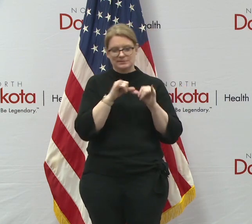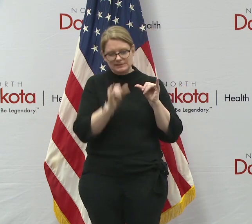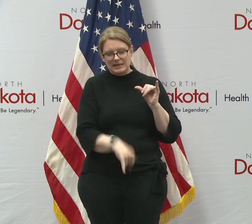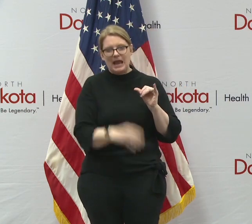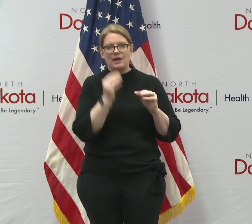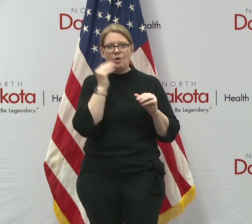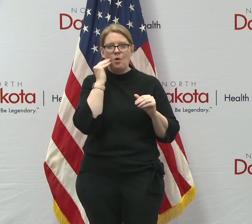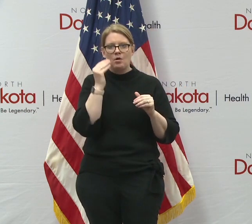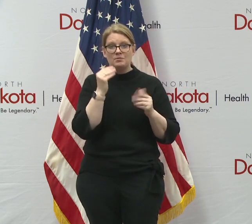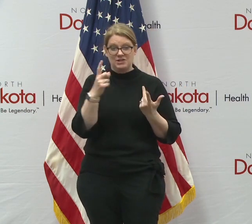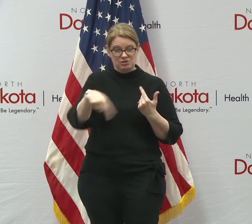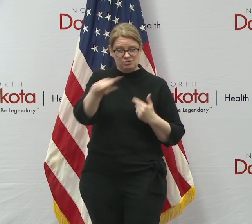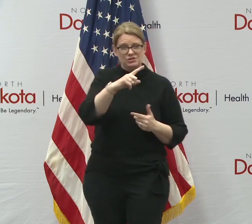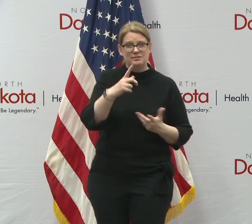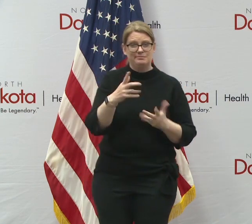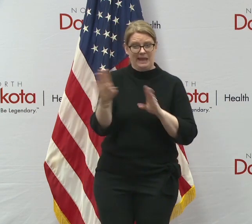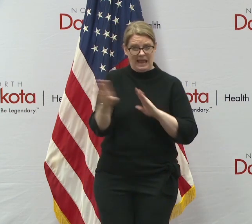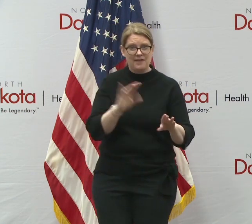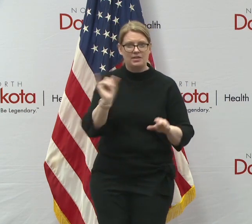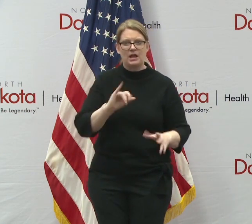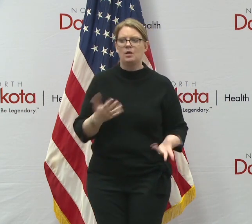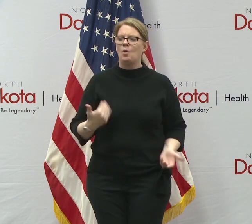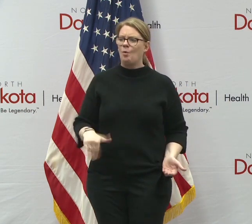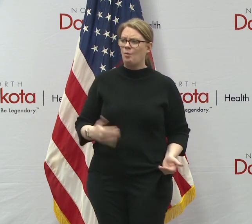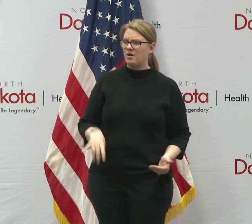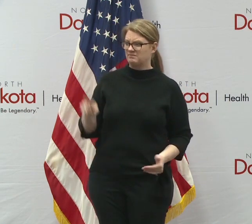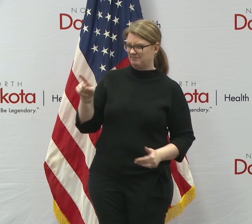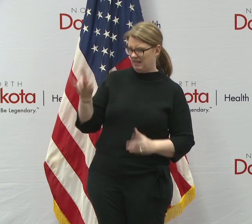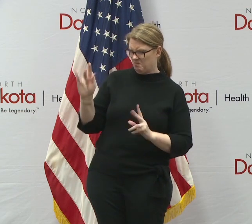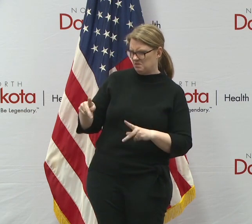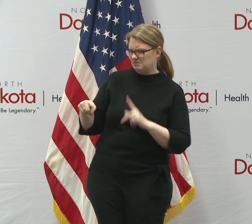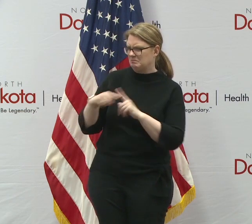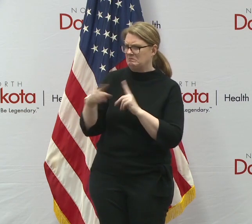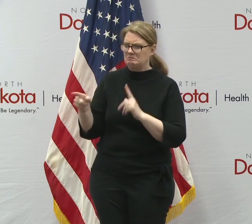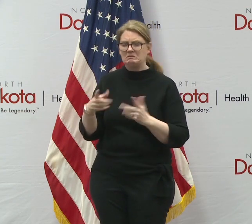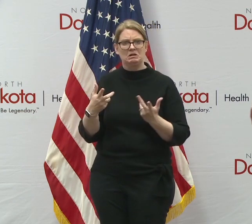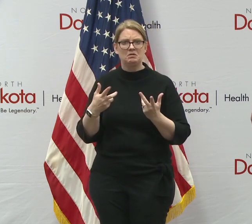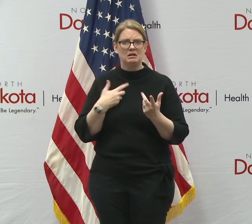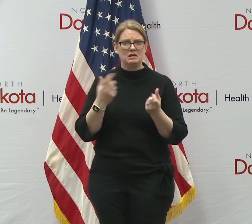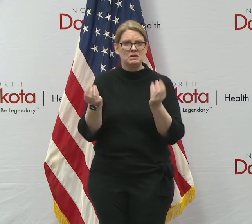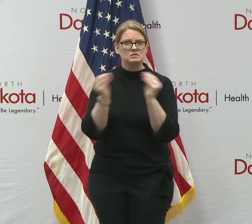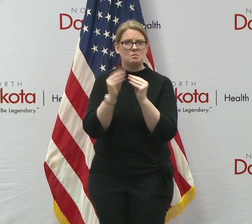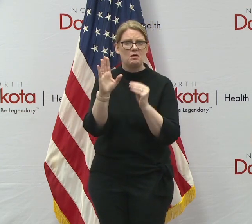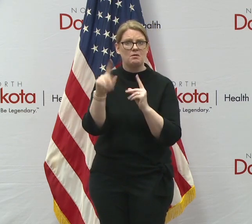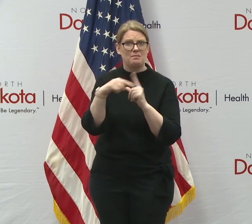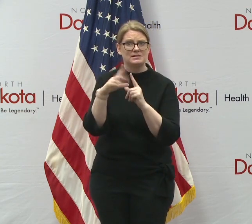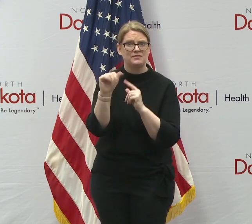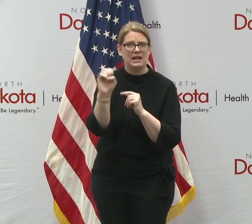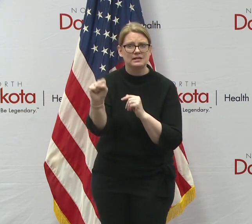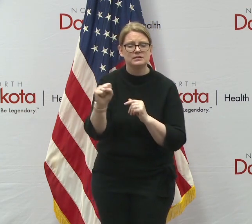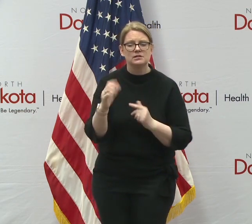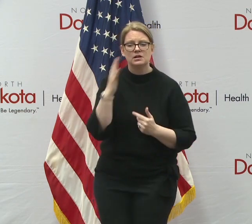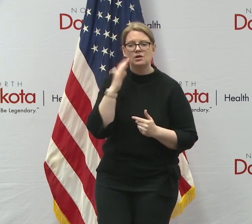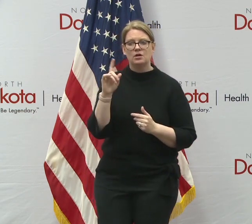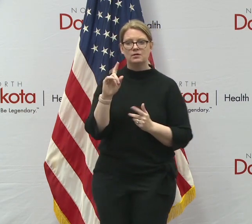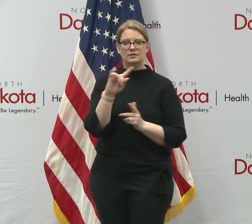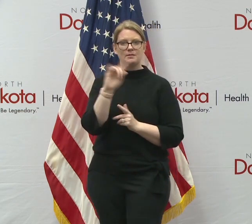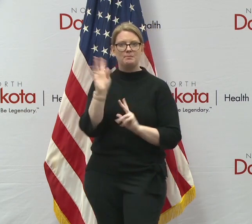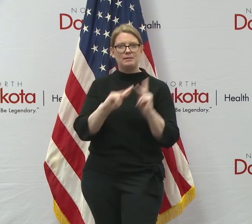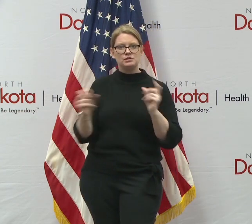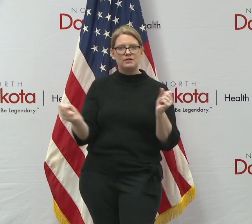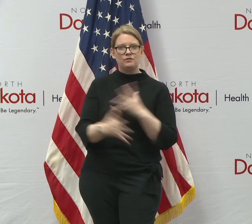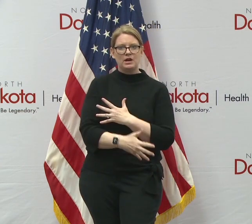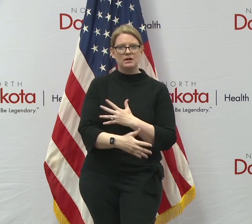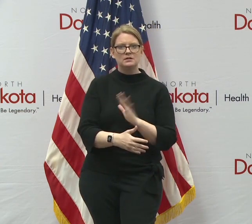than what we're reporting. So and it's not about, and I think the question said people are afraid. People should